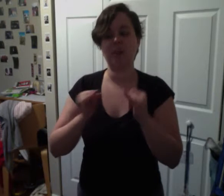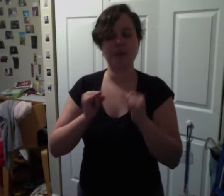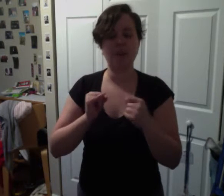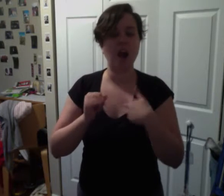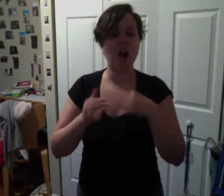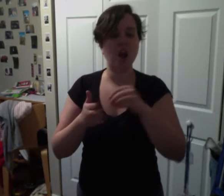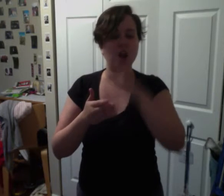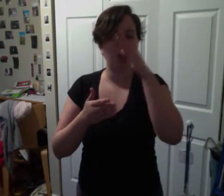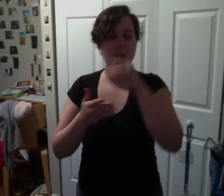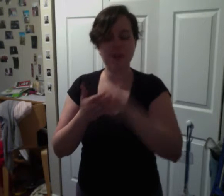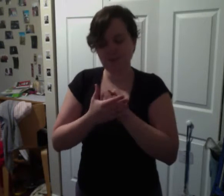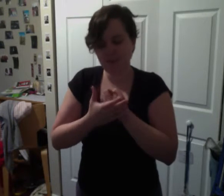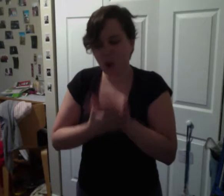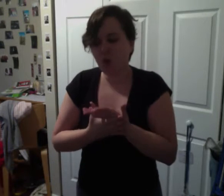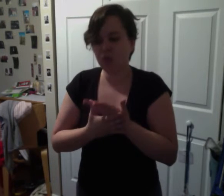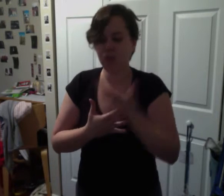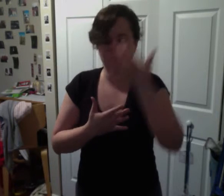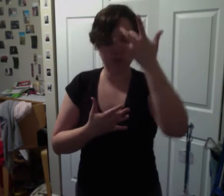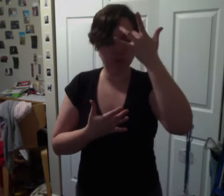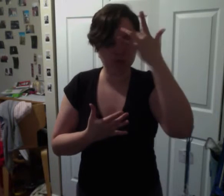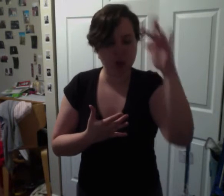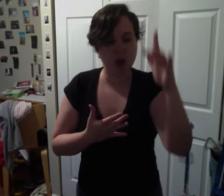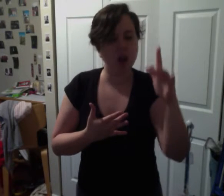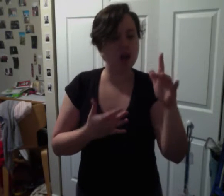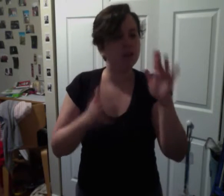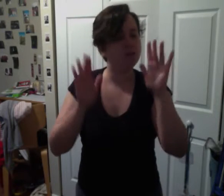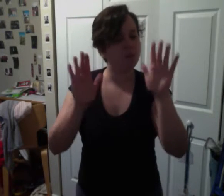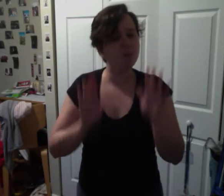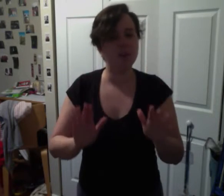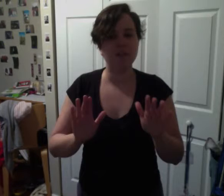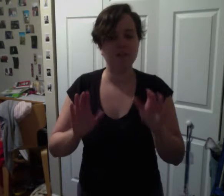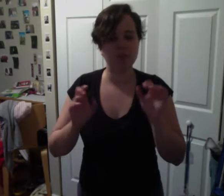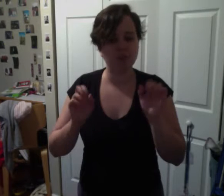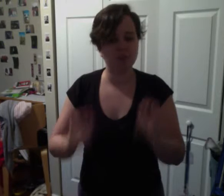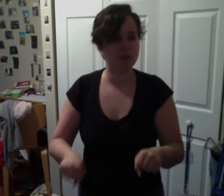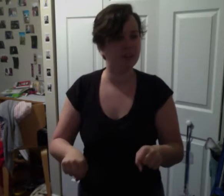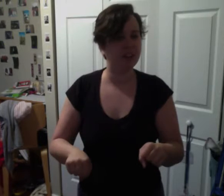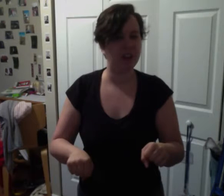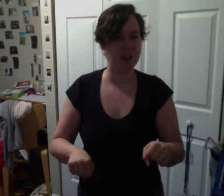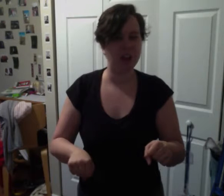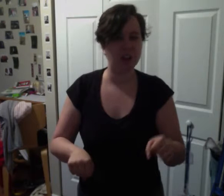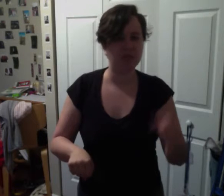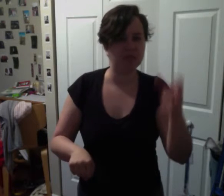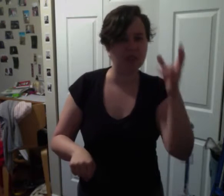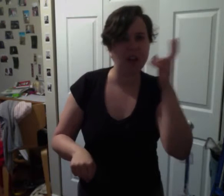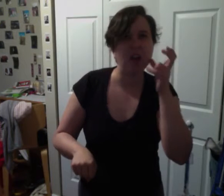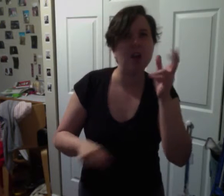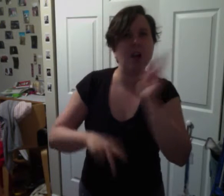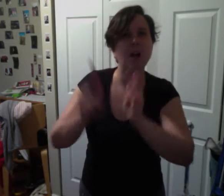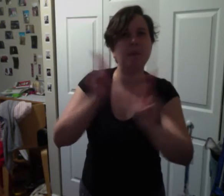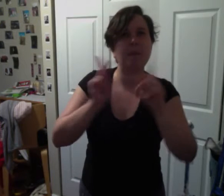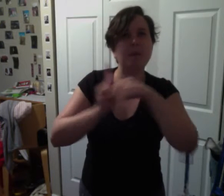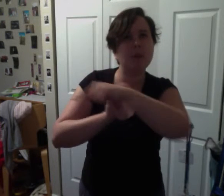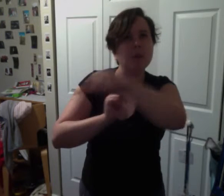that can be found in the words of people all around us when we simply take the time to listen. Like this